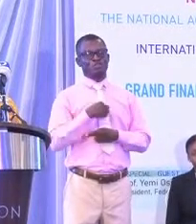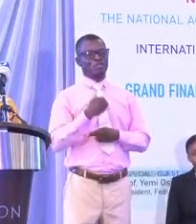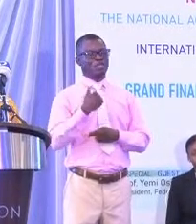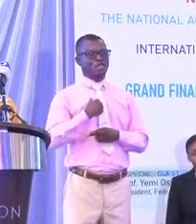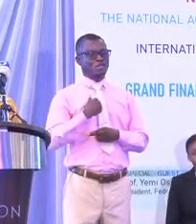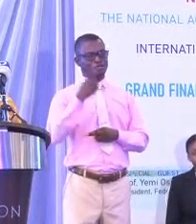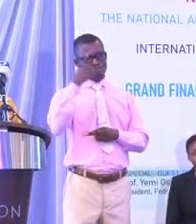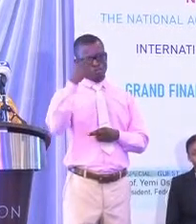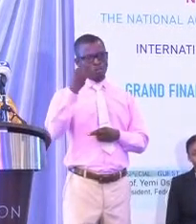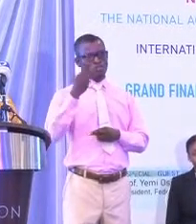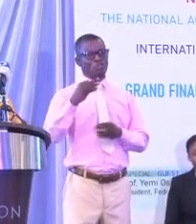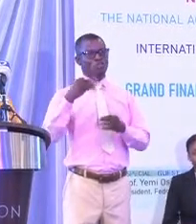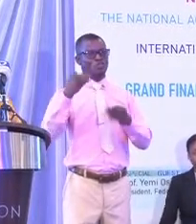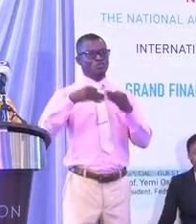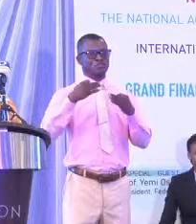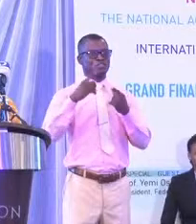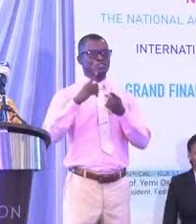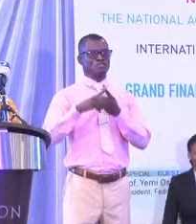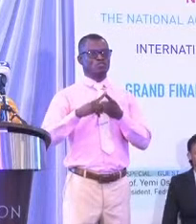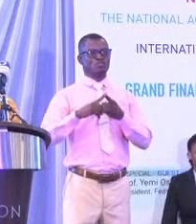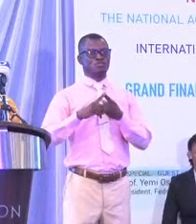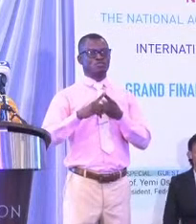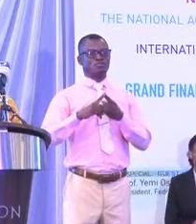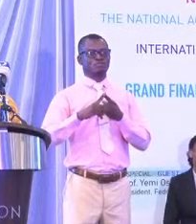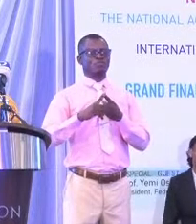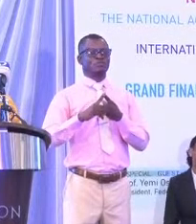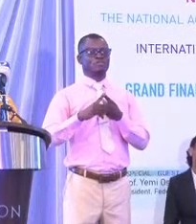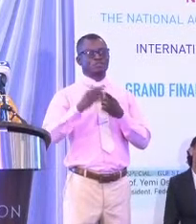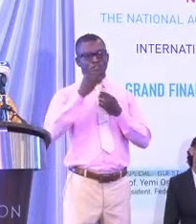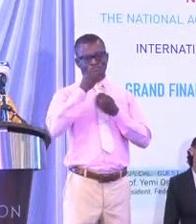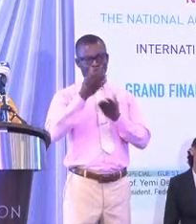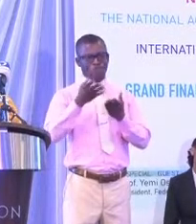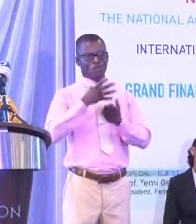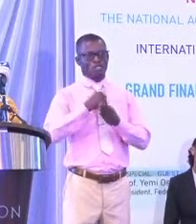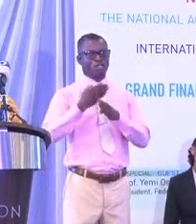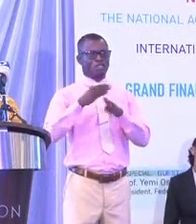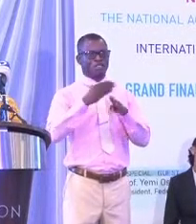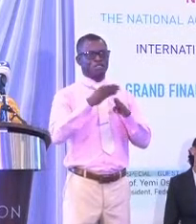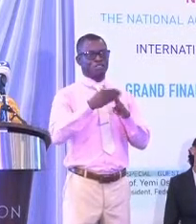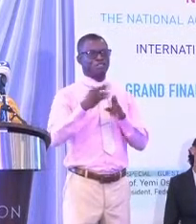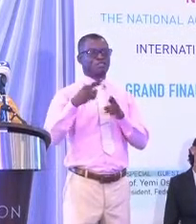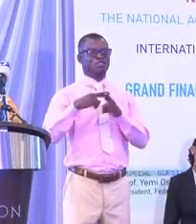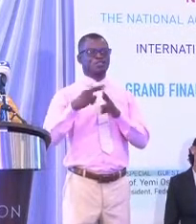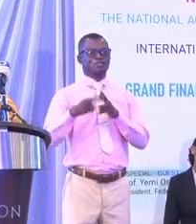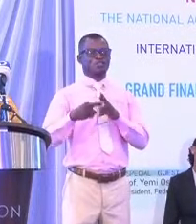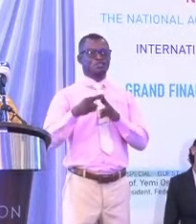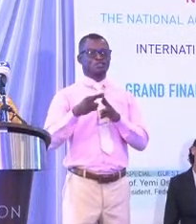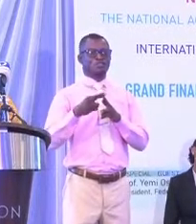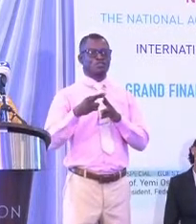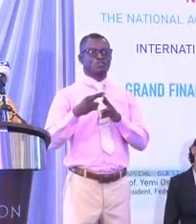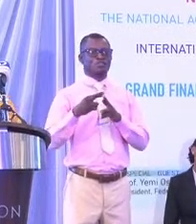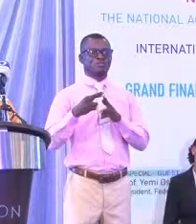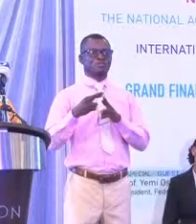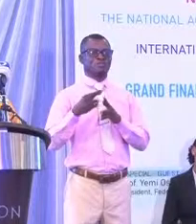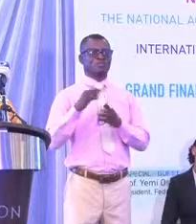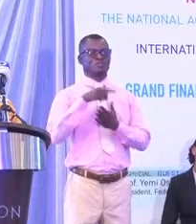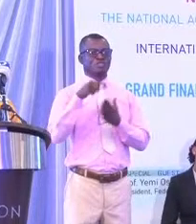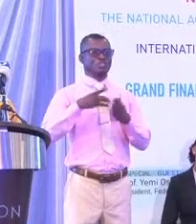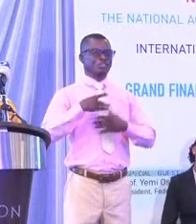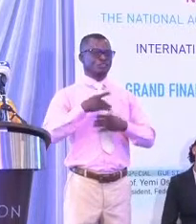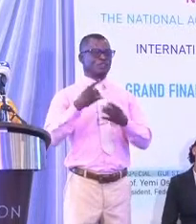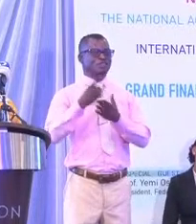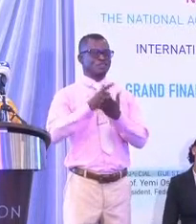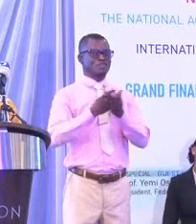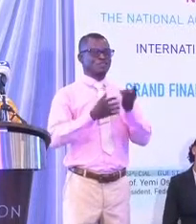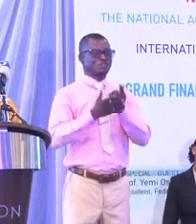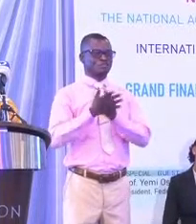the judges to step up and share the results of this interesting debate. I wish you were